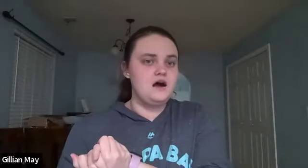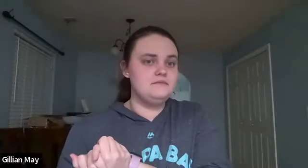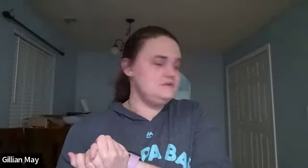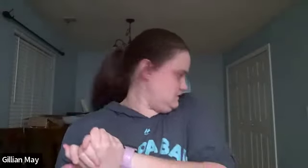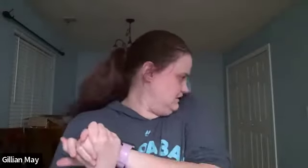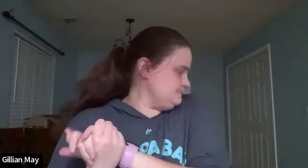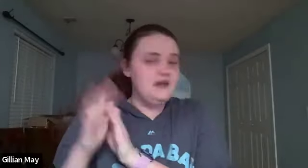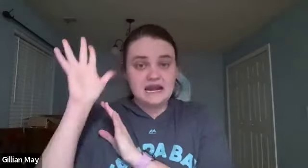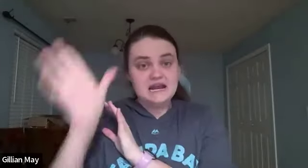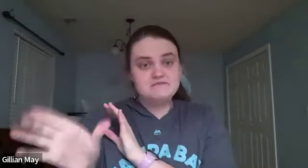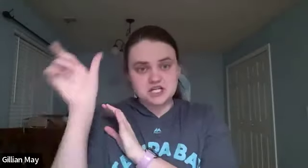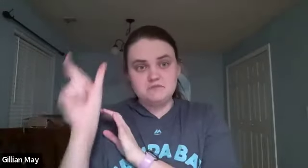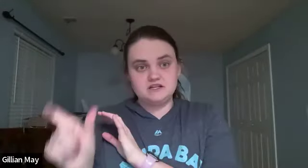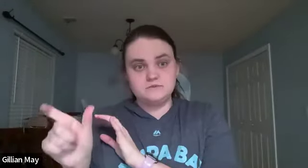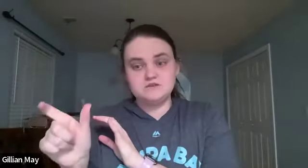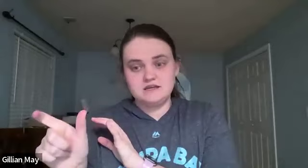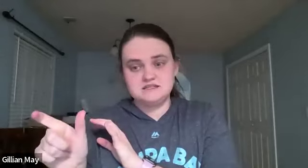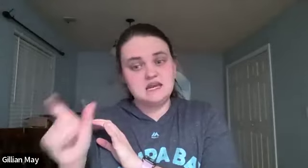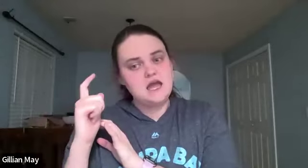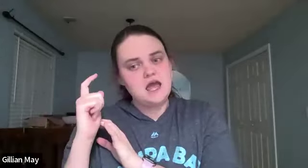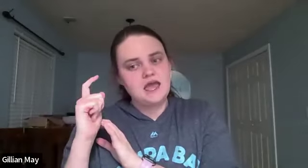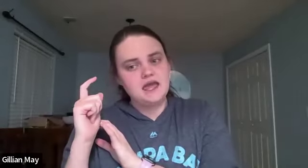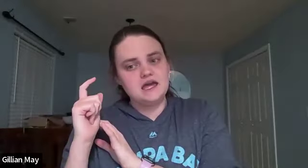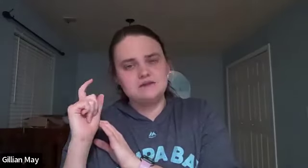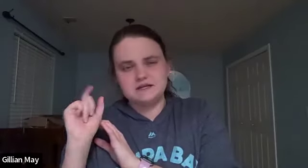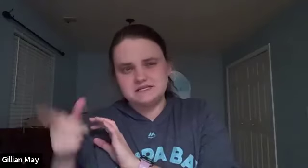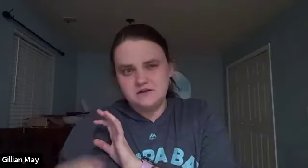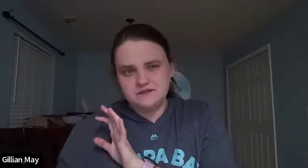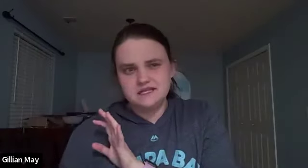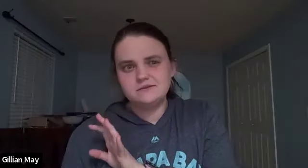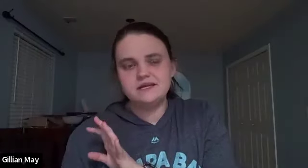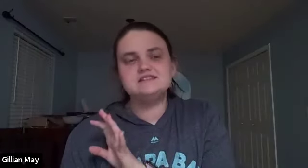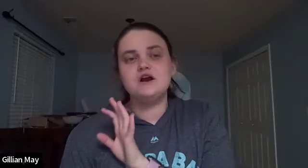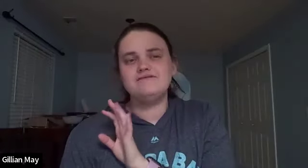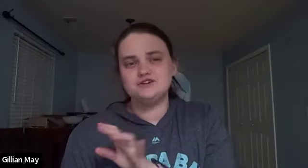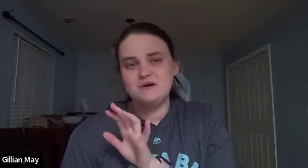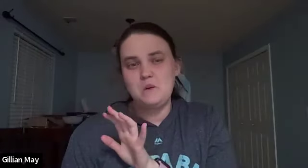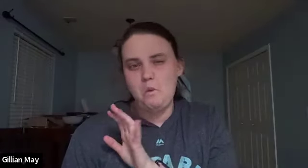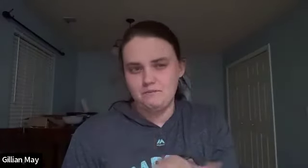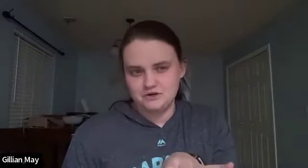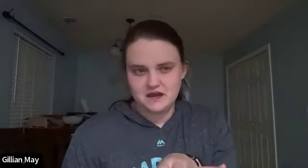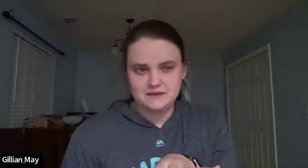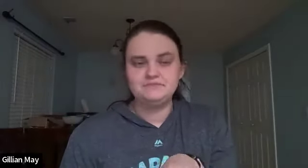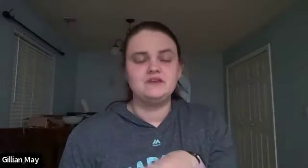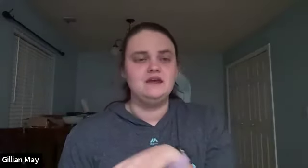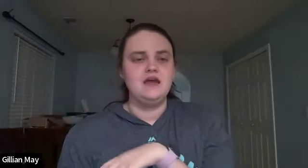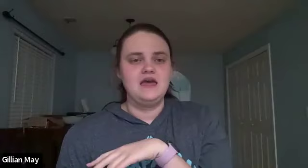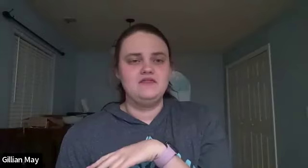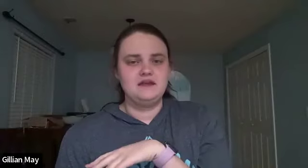And I have my chat box open so I can see. And if I still haven't seen everybody answer, I'll finger spell it one more time. And then by